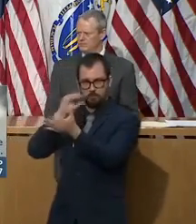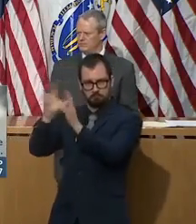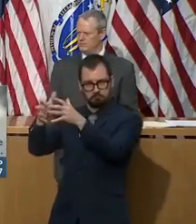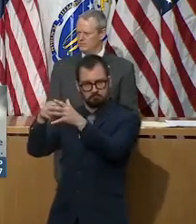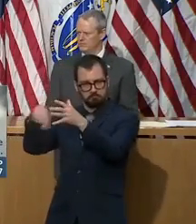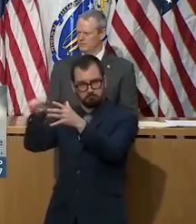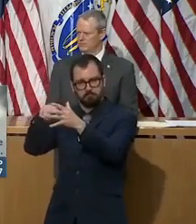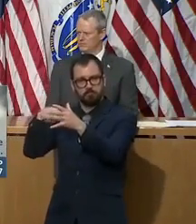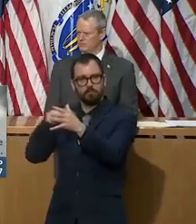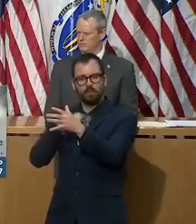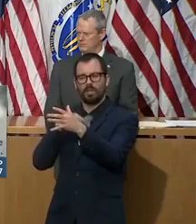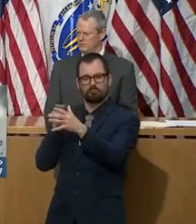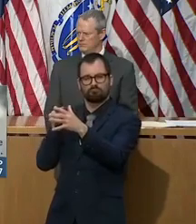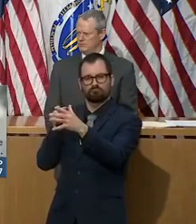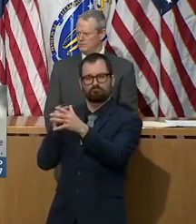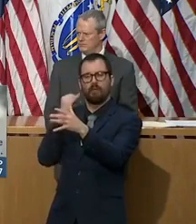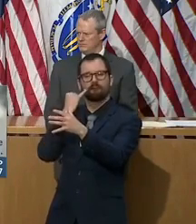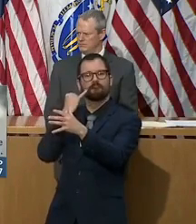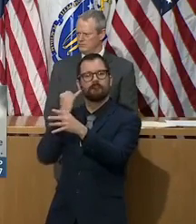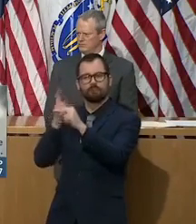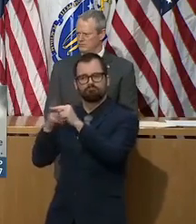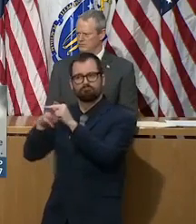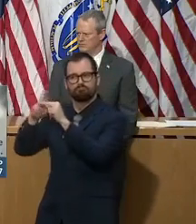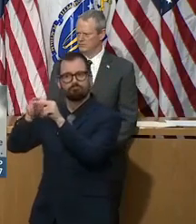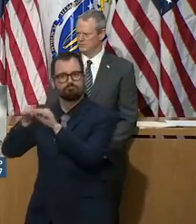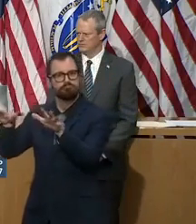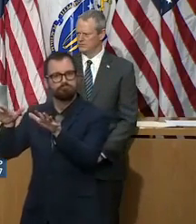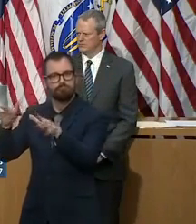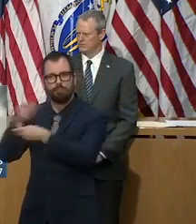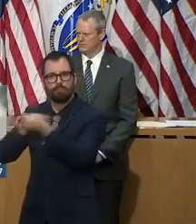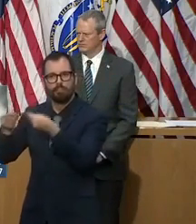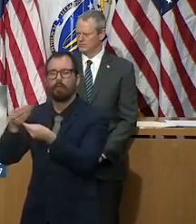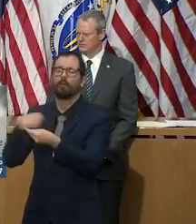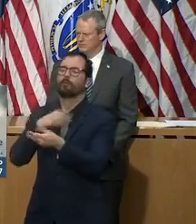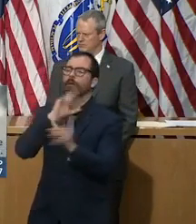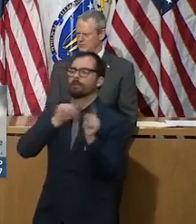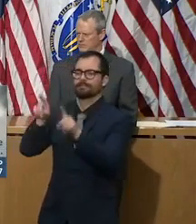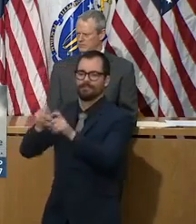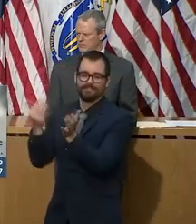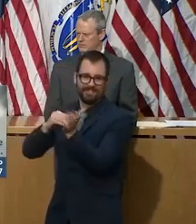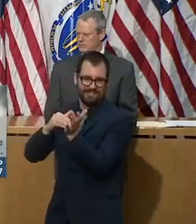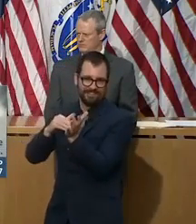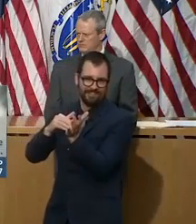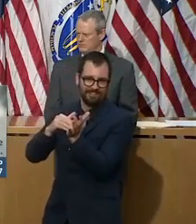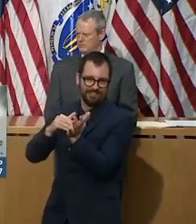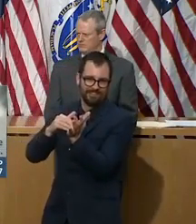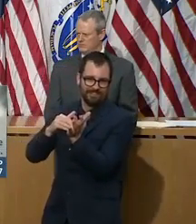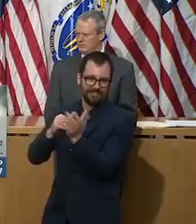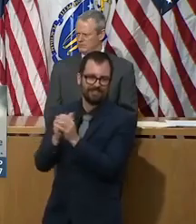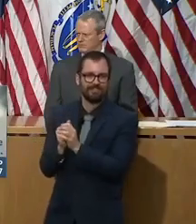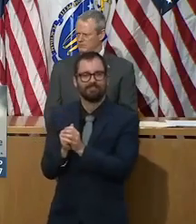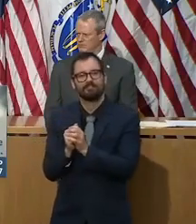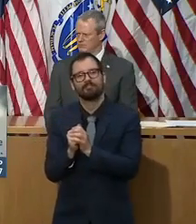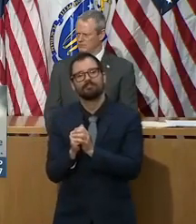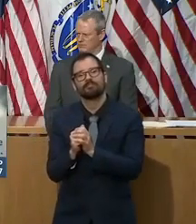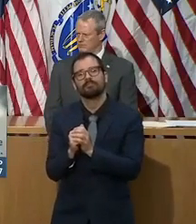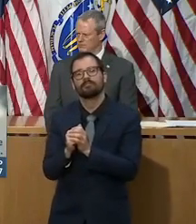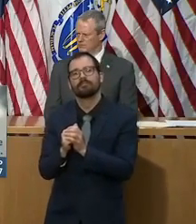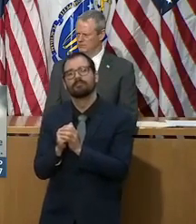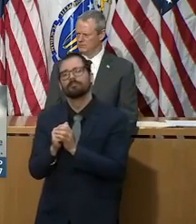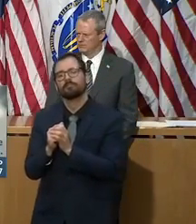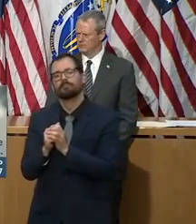and to retest people again. Because one of the things, and if you look at, so John Hopkins came out with a report the other day, and I was going through